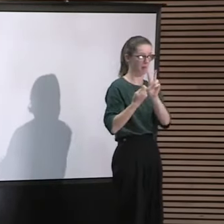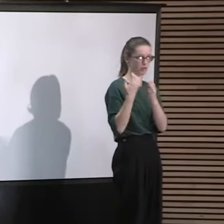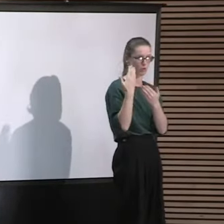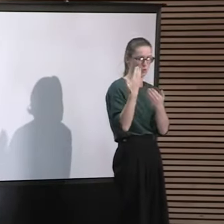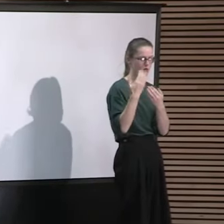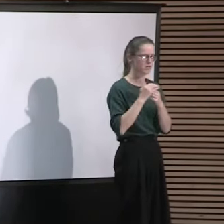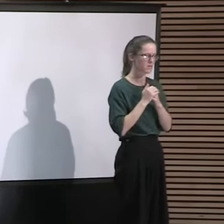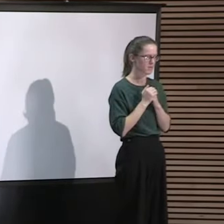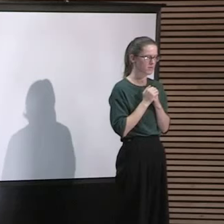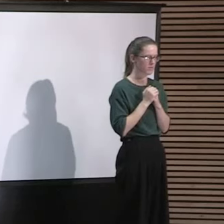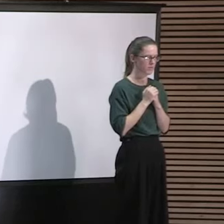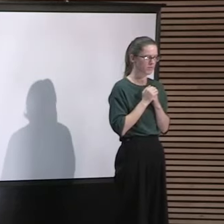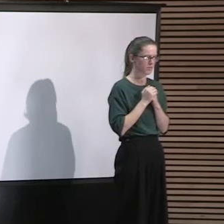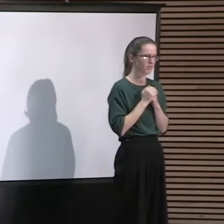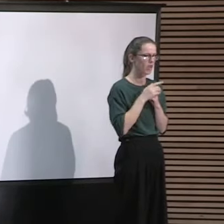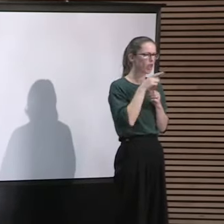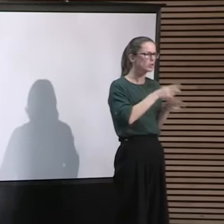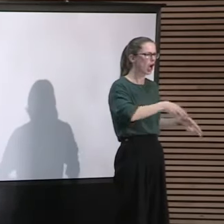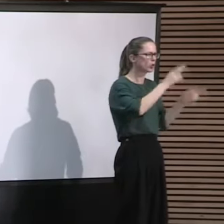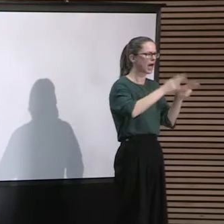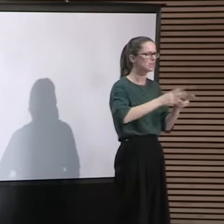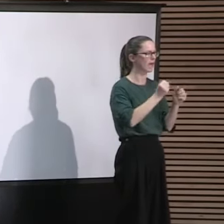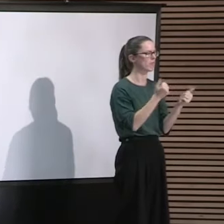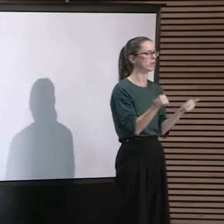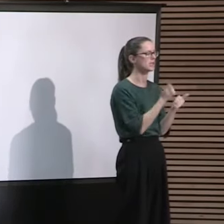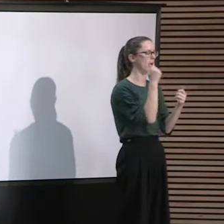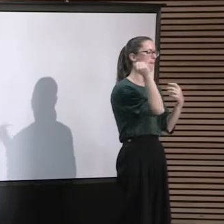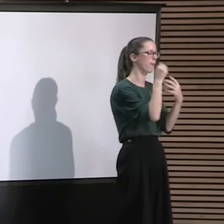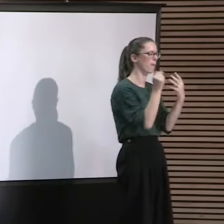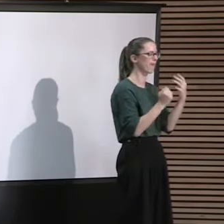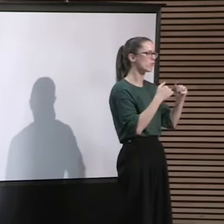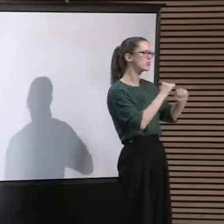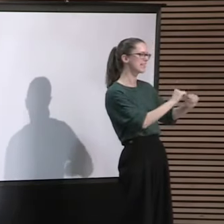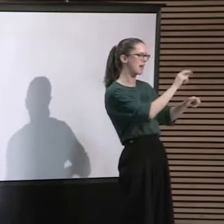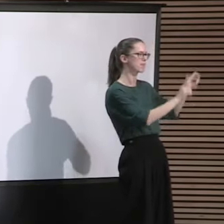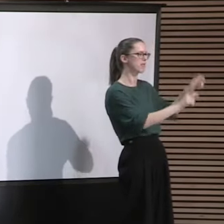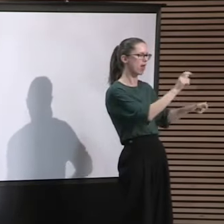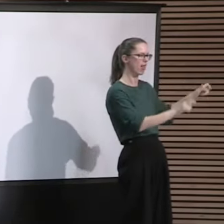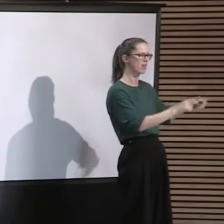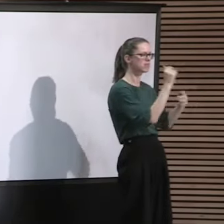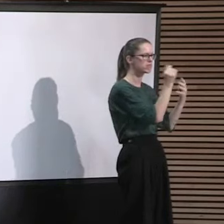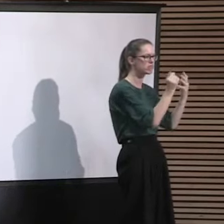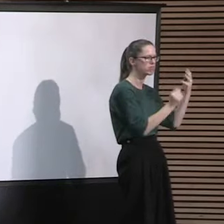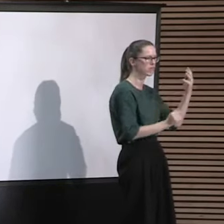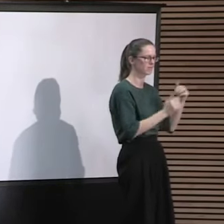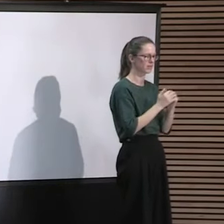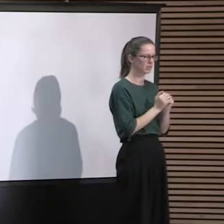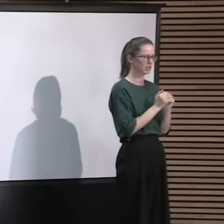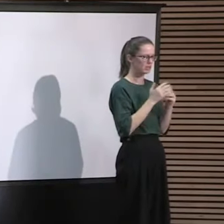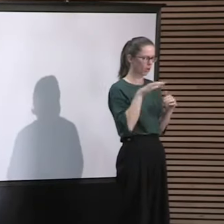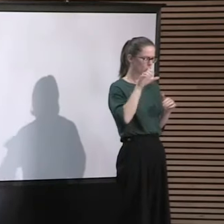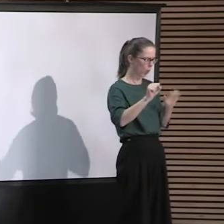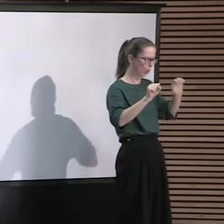very extensive protective measures in place at MIQ facilities. Now, the investigation so far, we go through